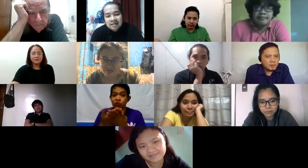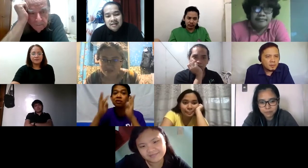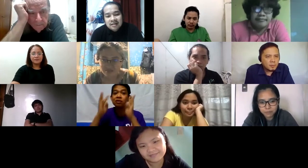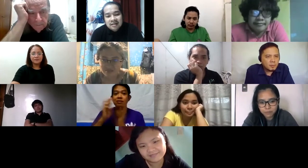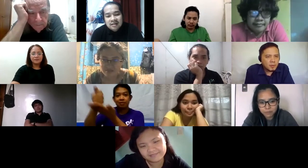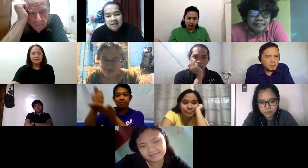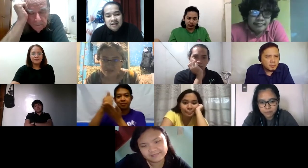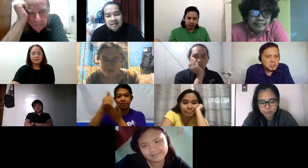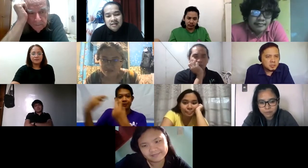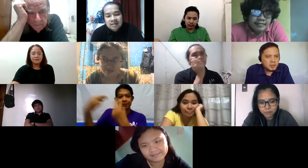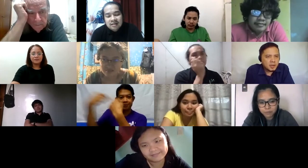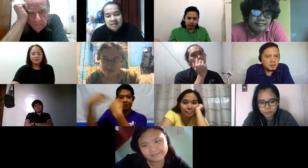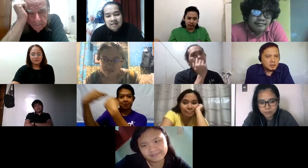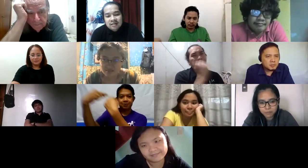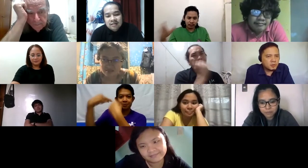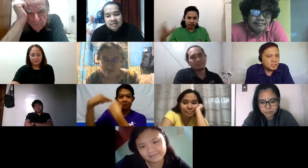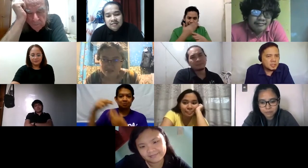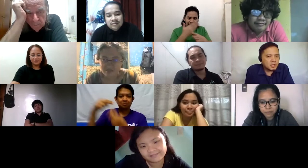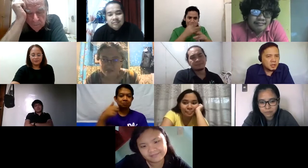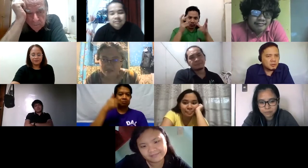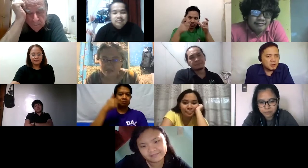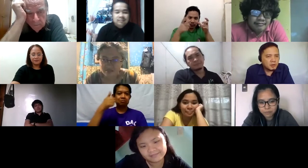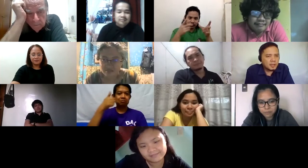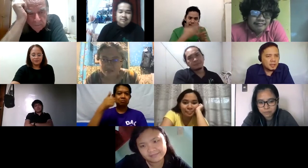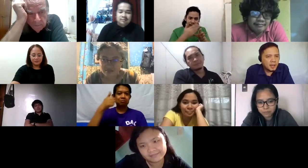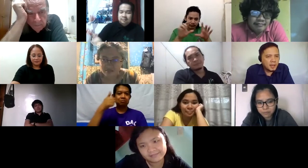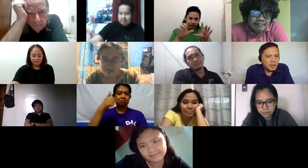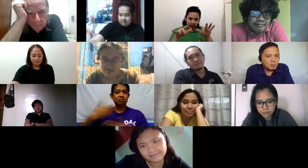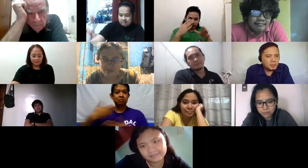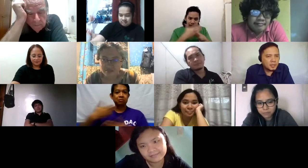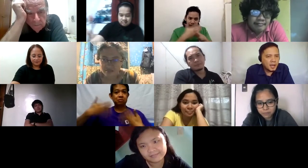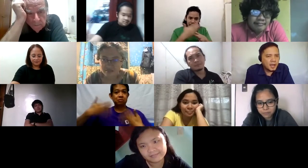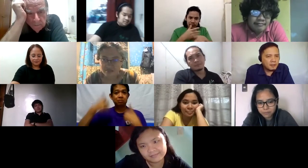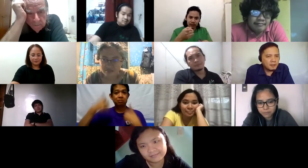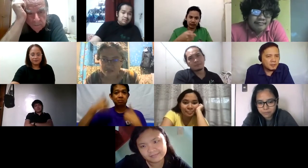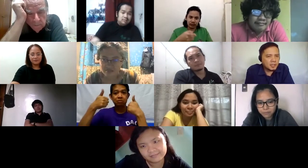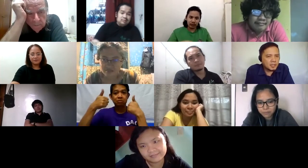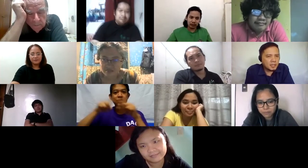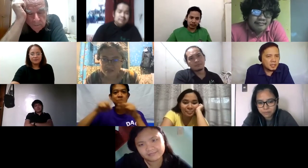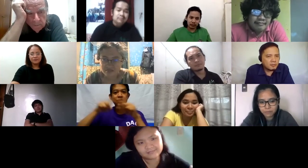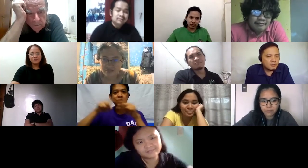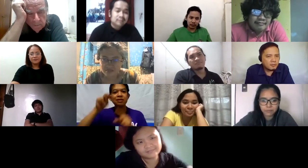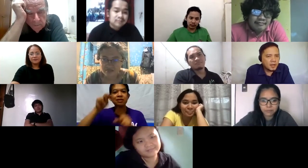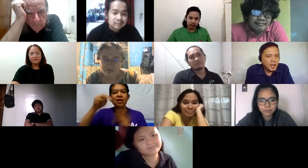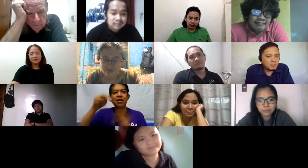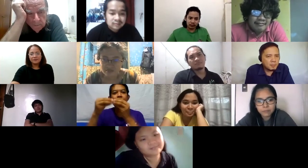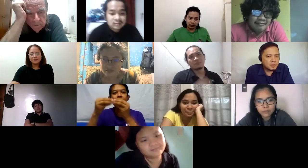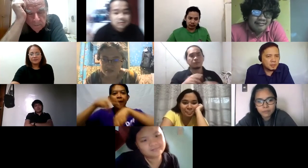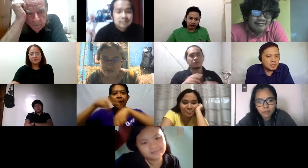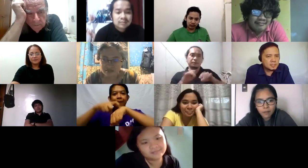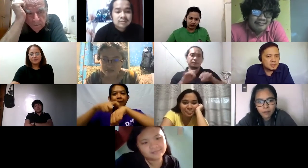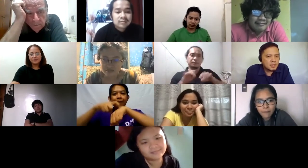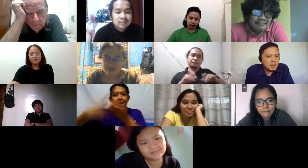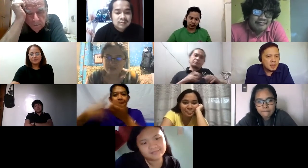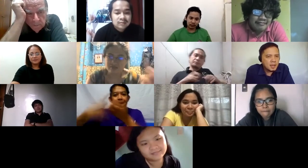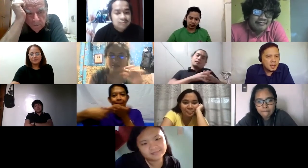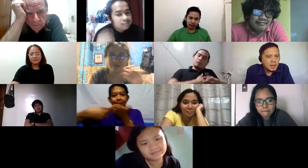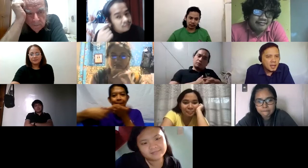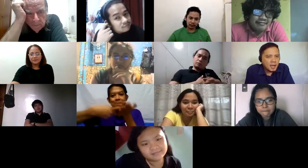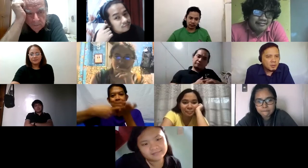that the pictures are there. So it's a great help. I feel very happy about this. I wish we had